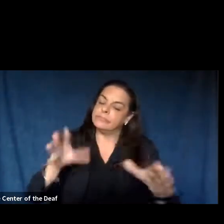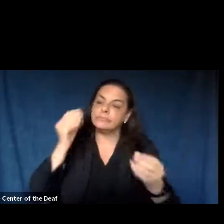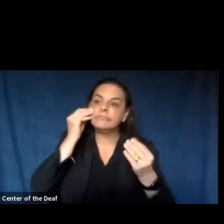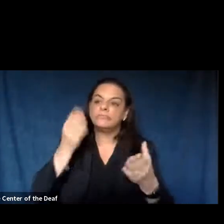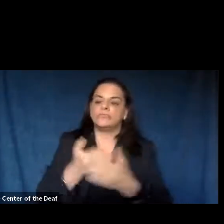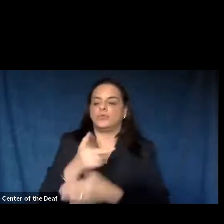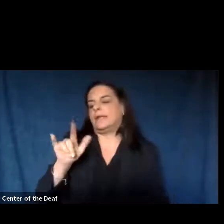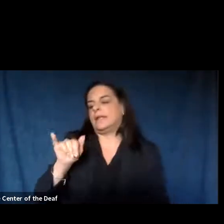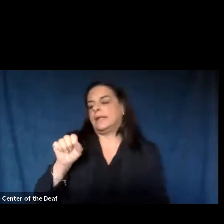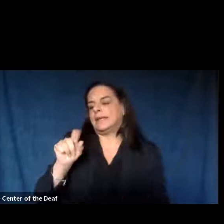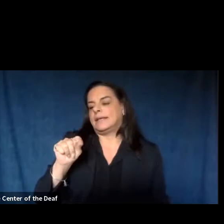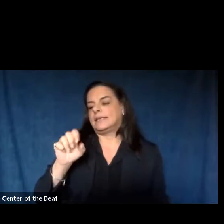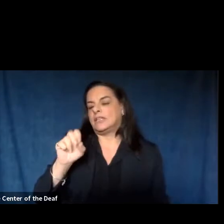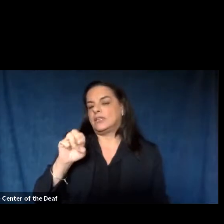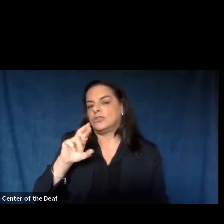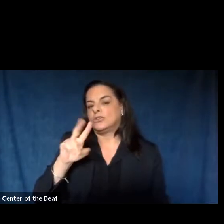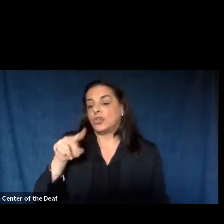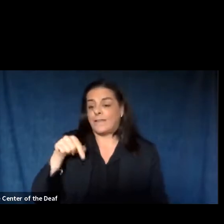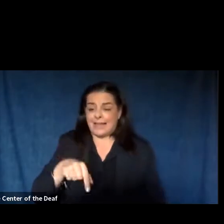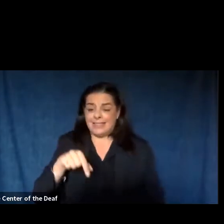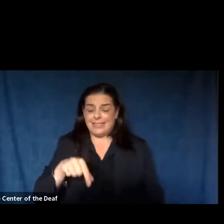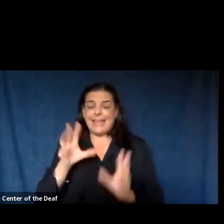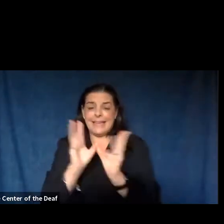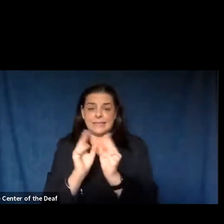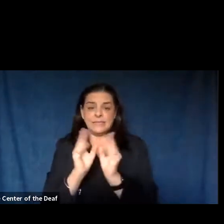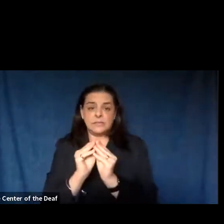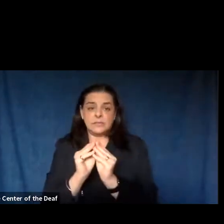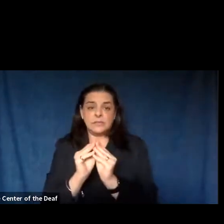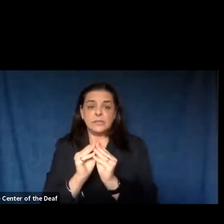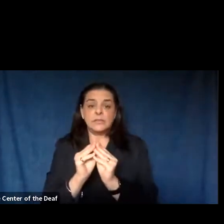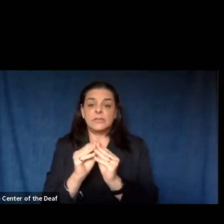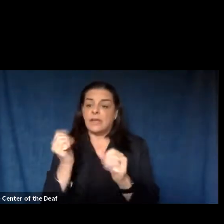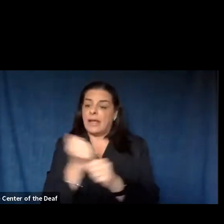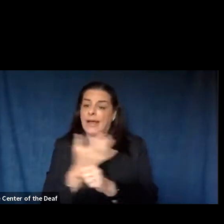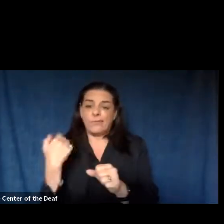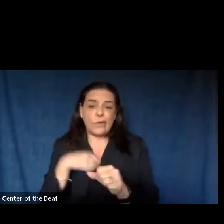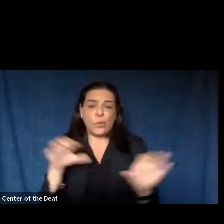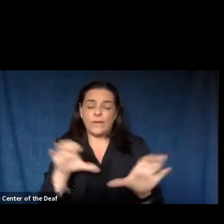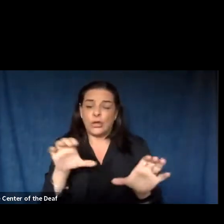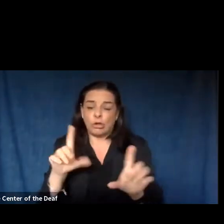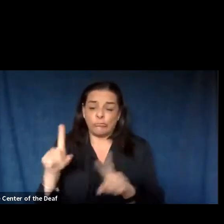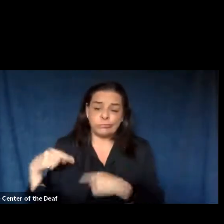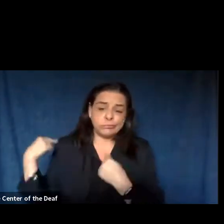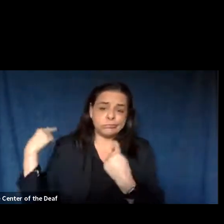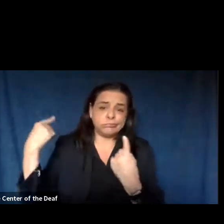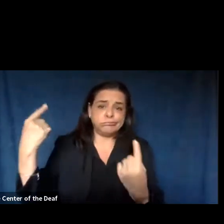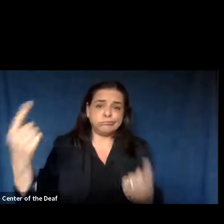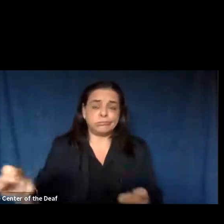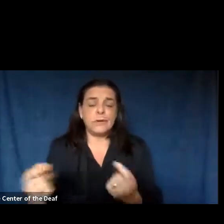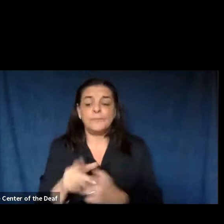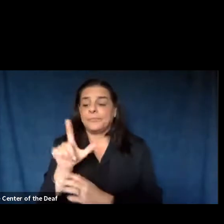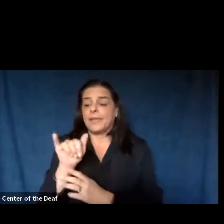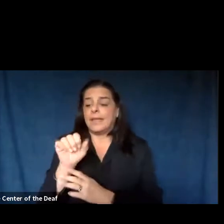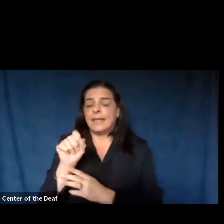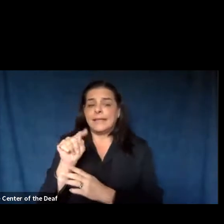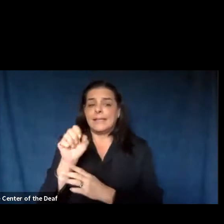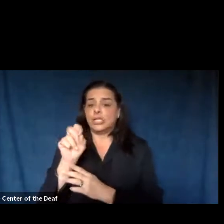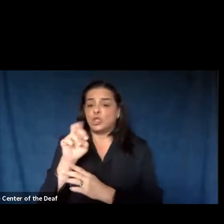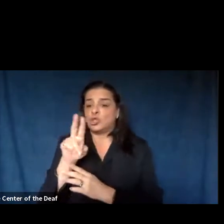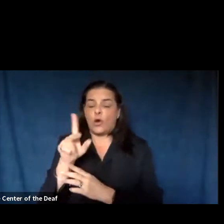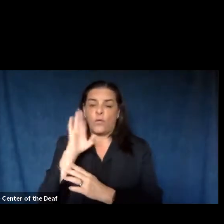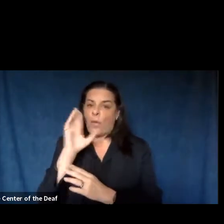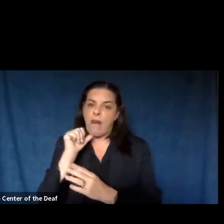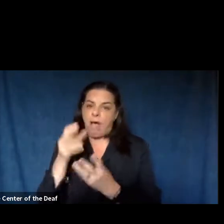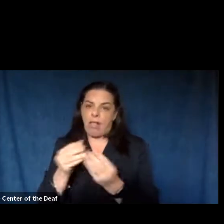listserv. These press briefings, all the things that we've been doing through the whole time. The listserv won't be going away, we don't